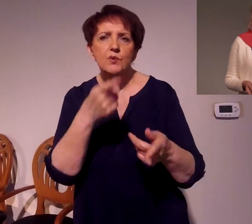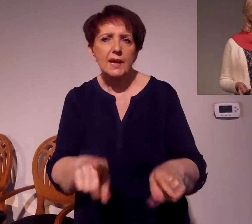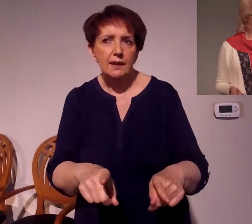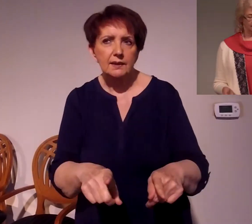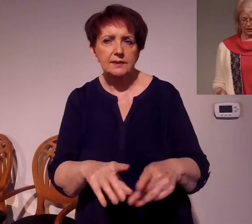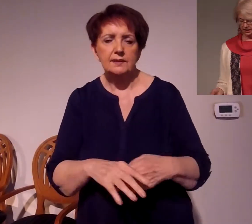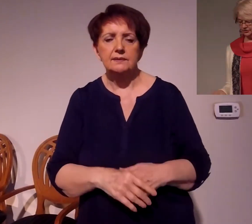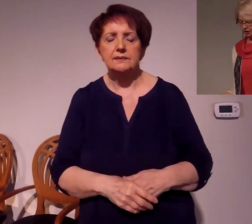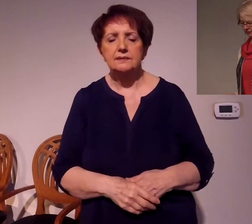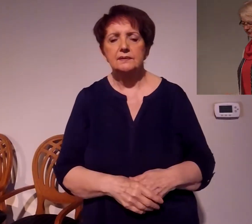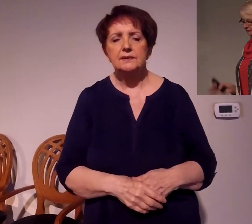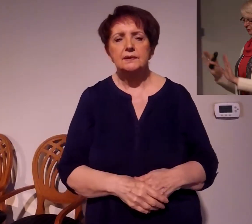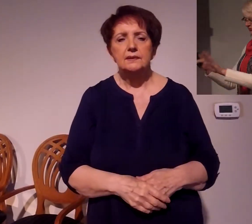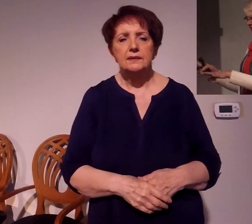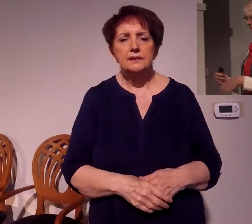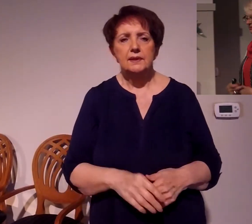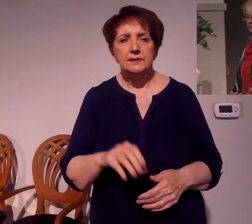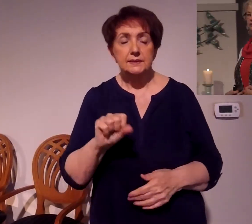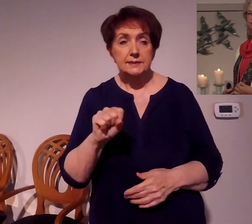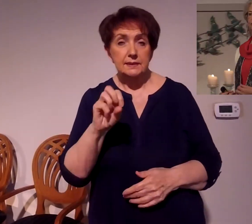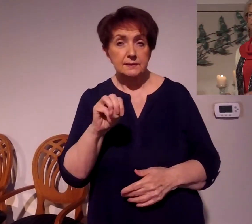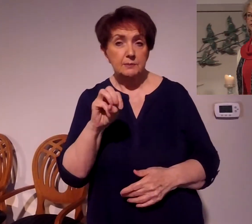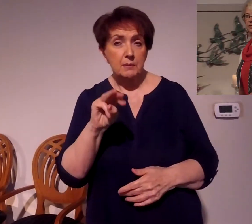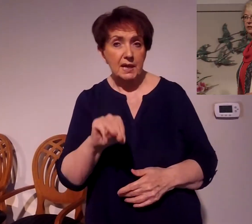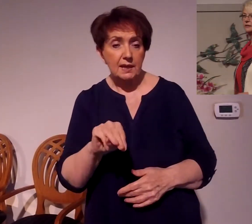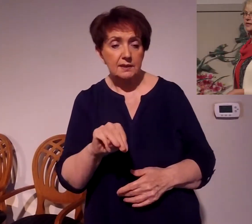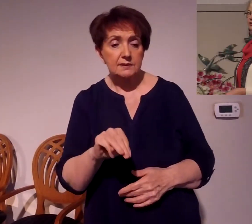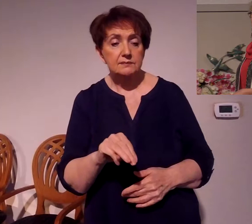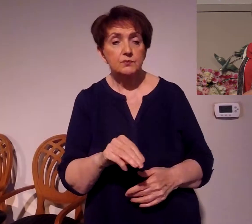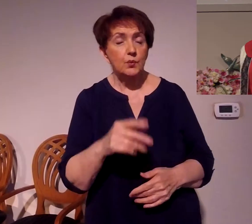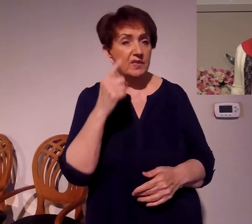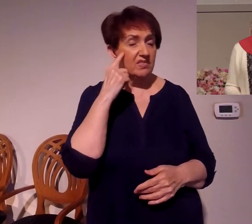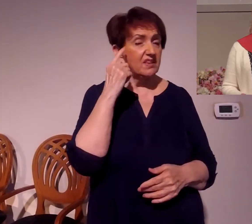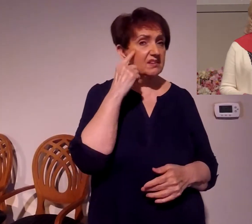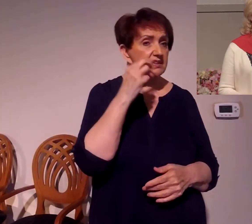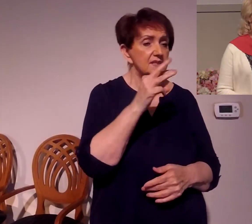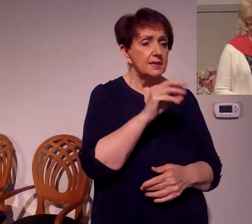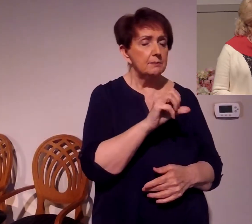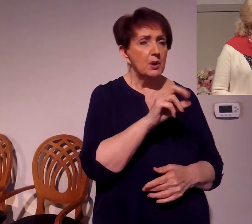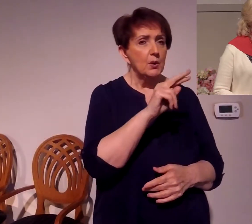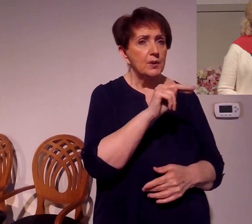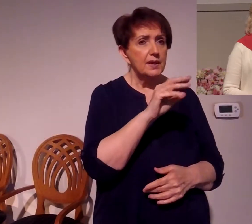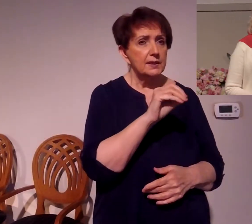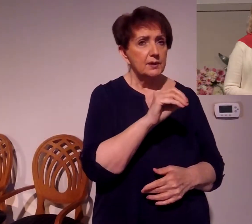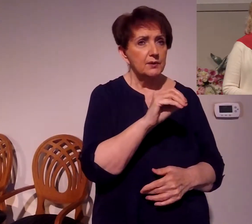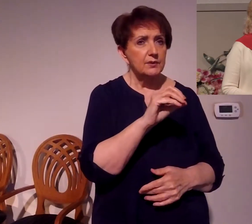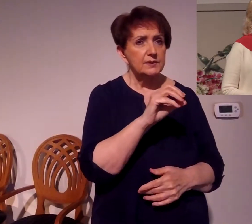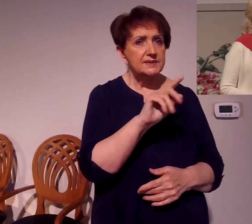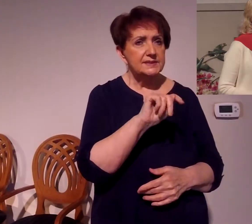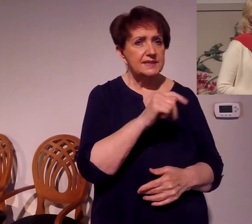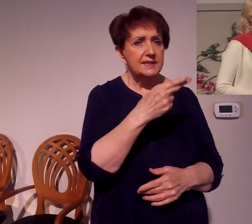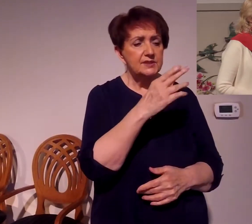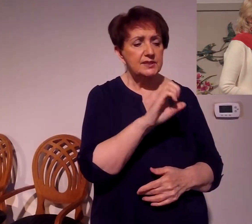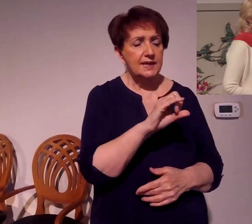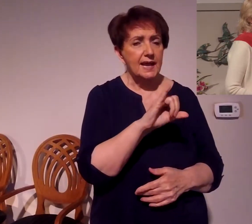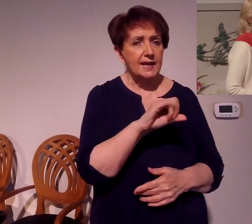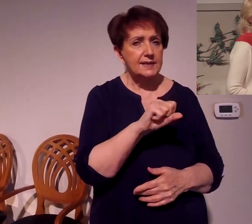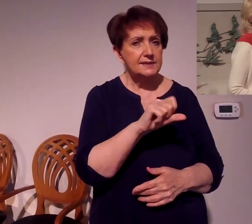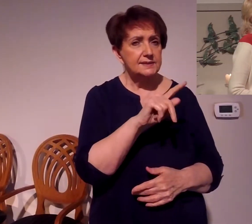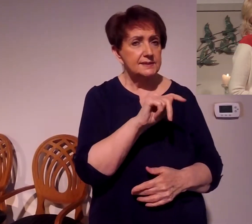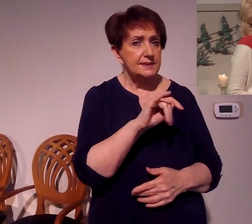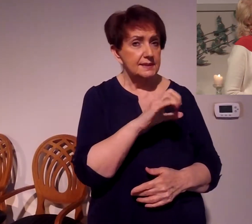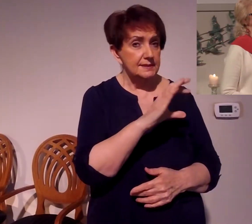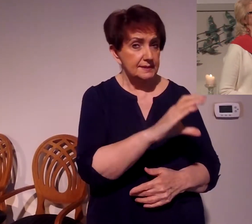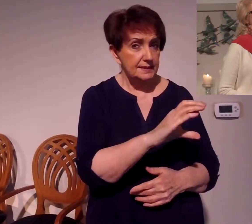of mind, while it's often perceived as monotheistic, is actually monism, because we do understand there's